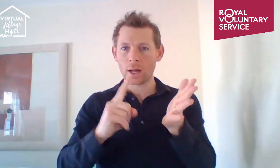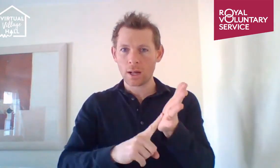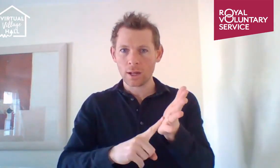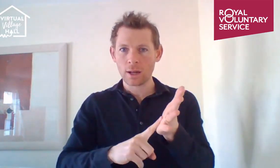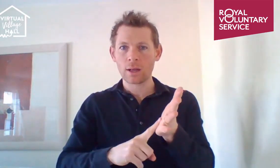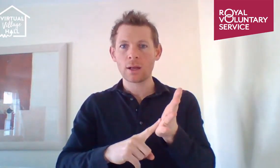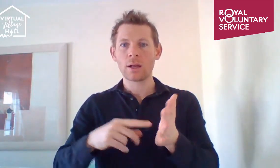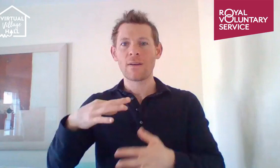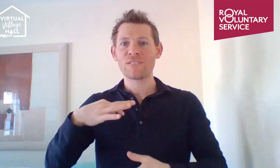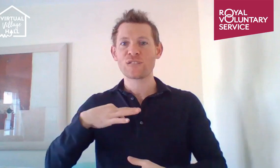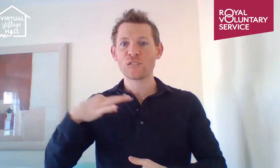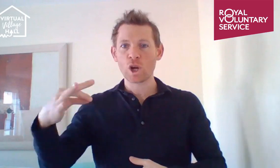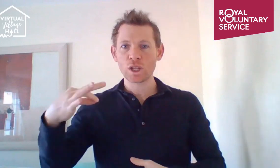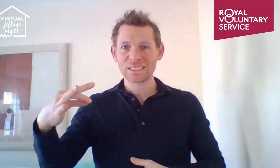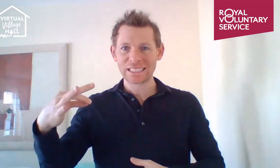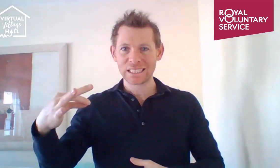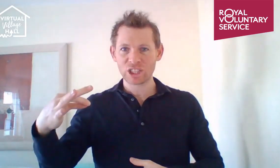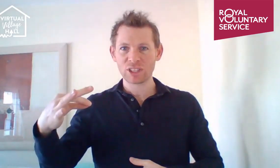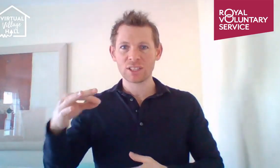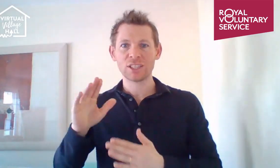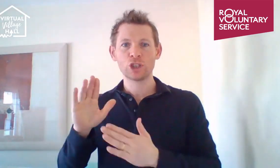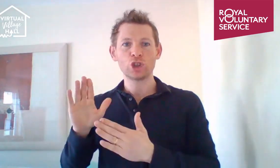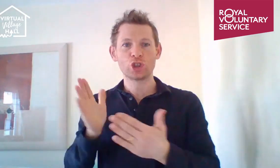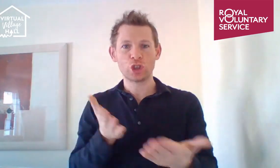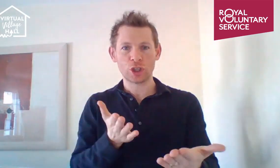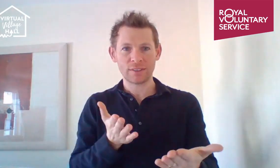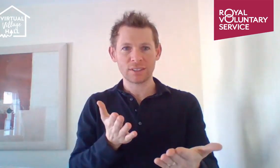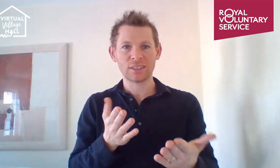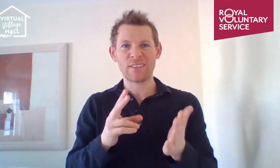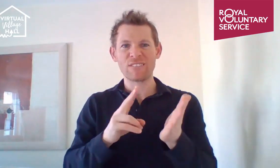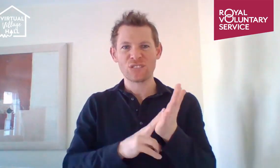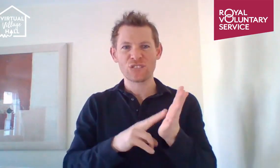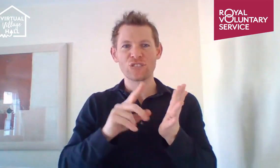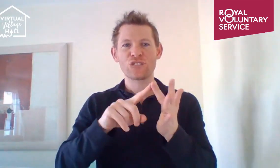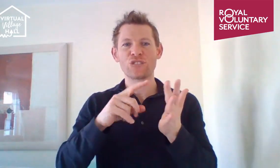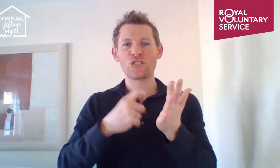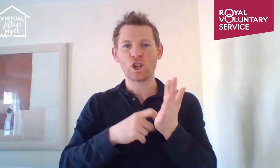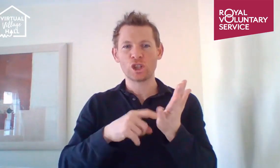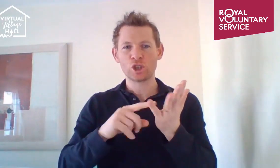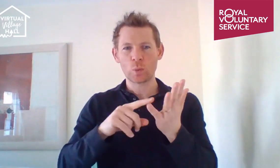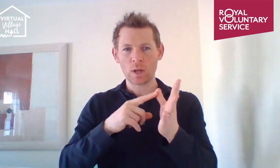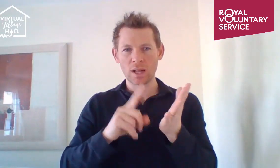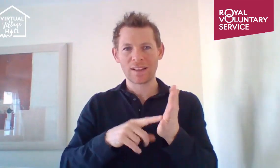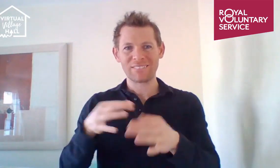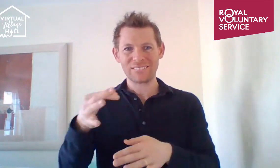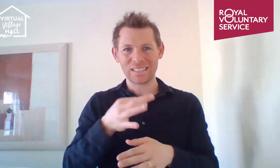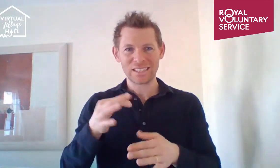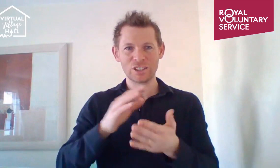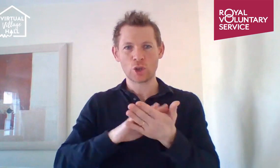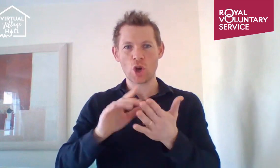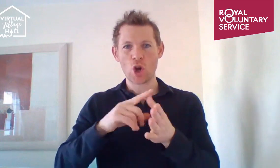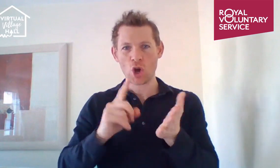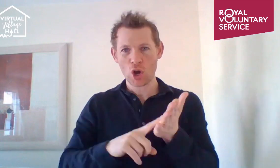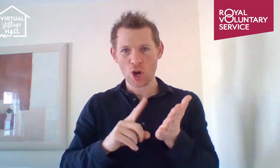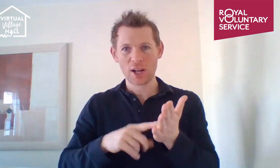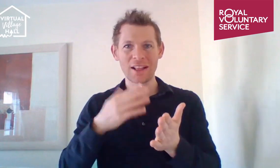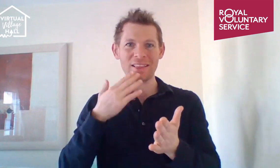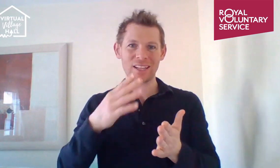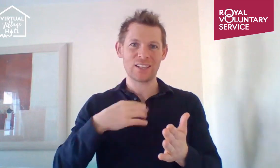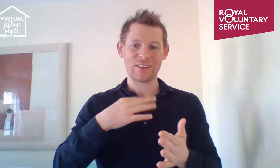Thank you to the Royal Volunteers Service, the Virtual Village Hall. Thank